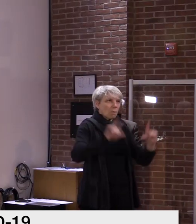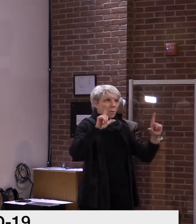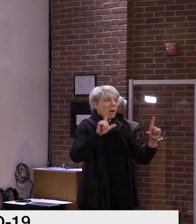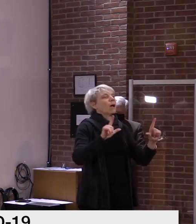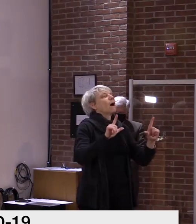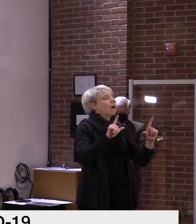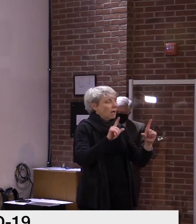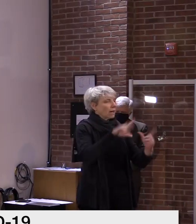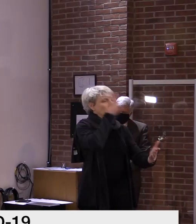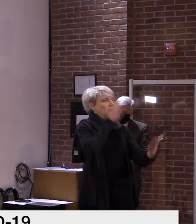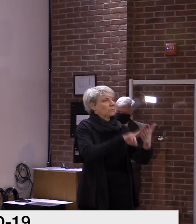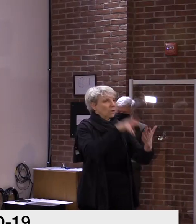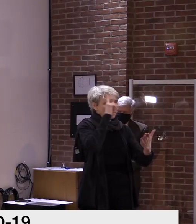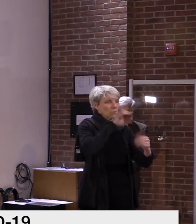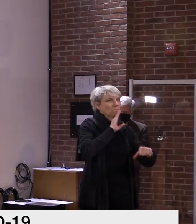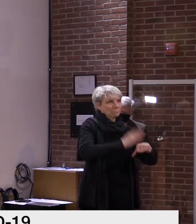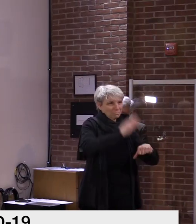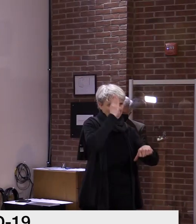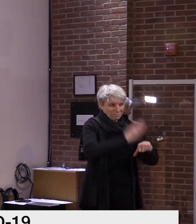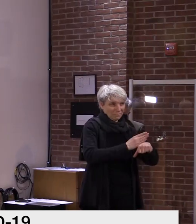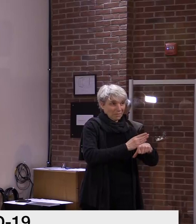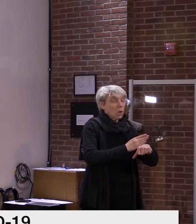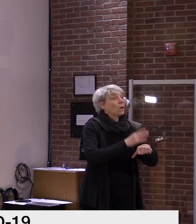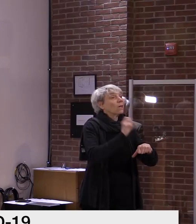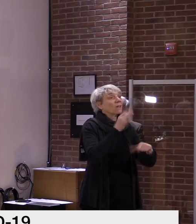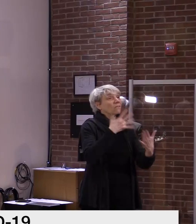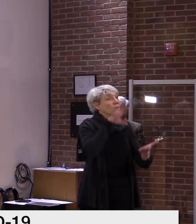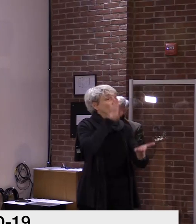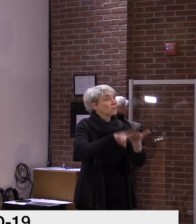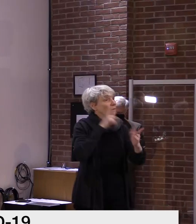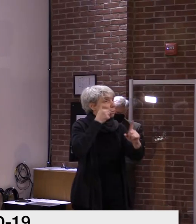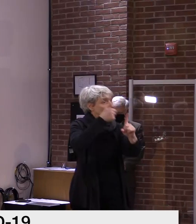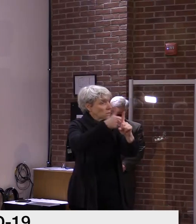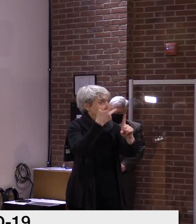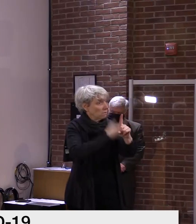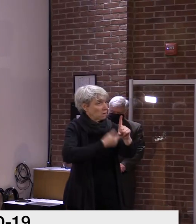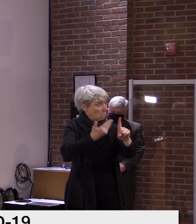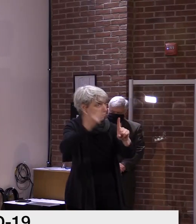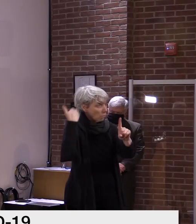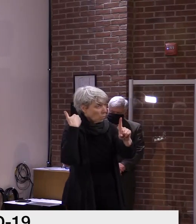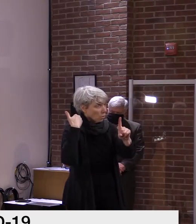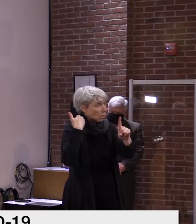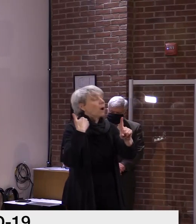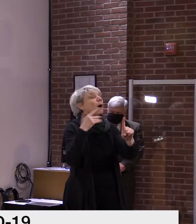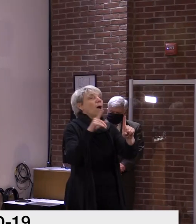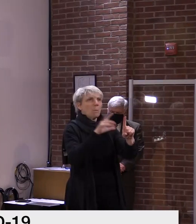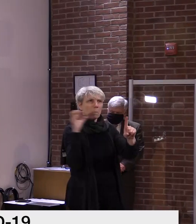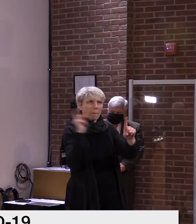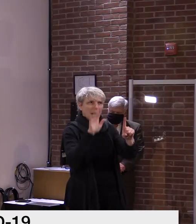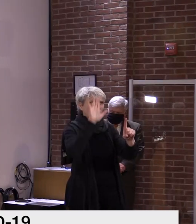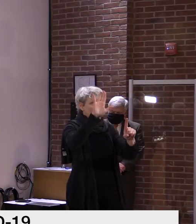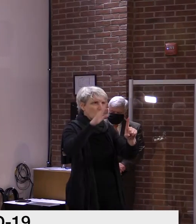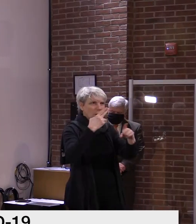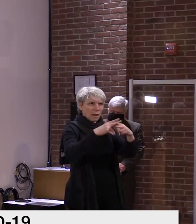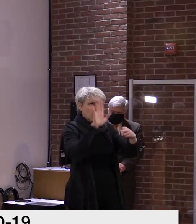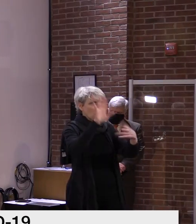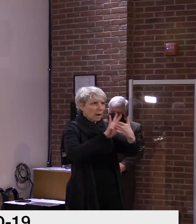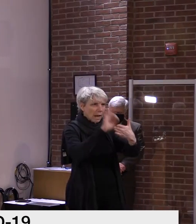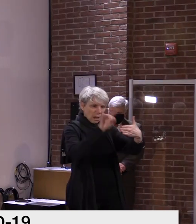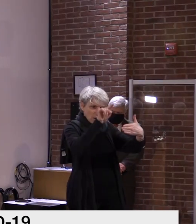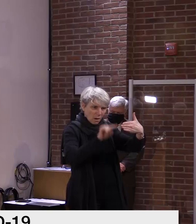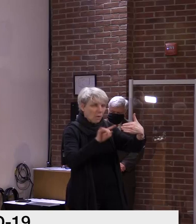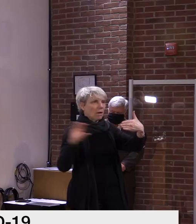healthvermont.gov/myvaccine. Or if you already have an account of your own, you can add your child as a dependent. Then you'll be ready to make